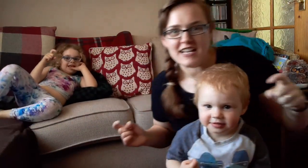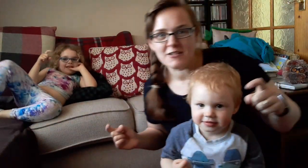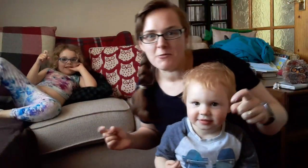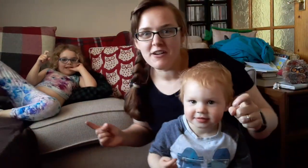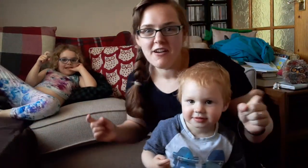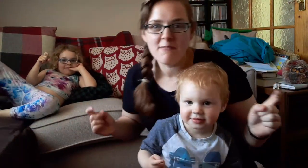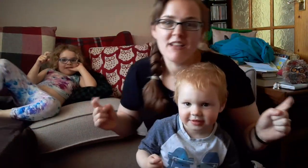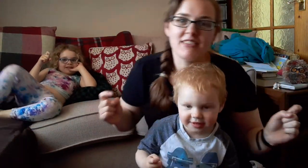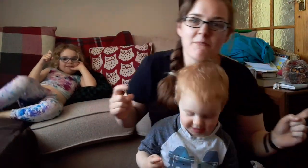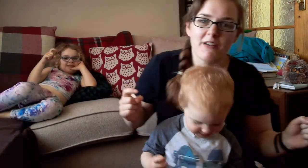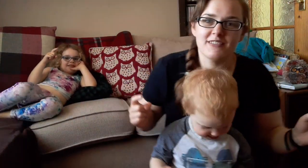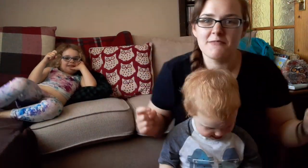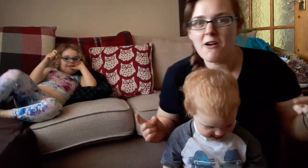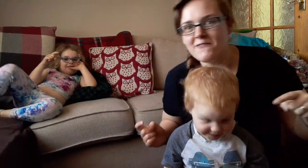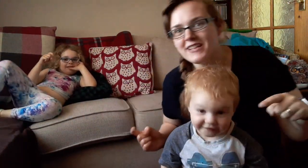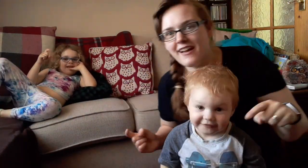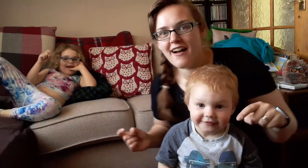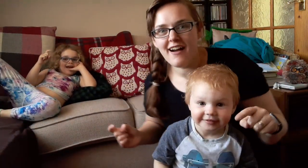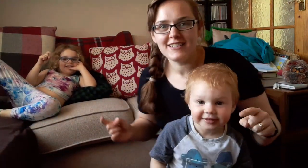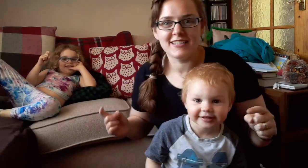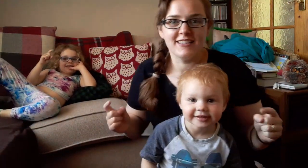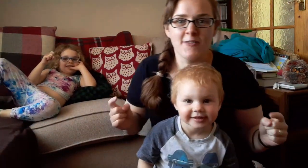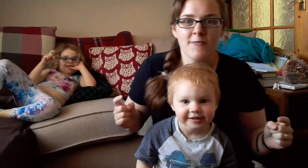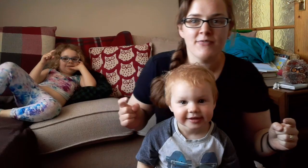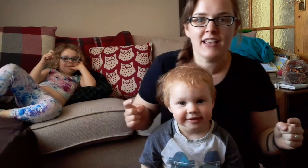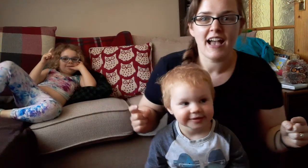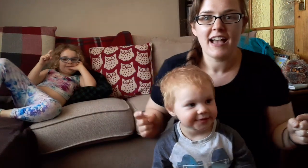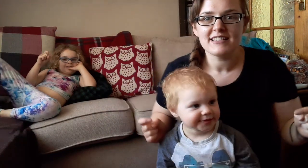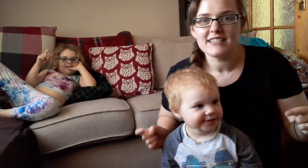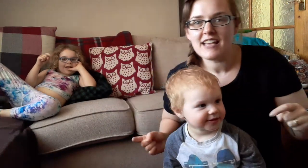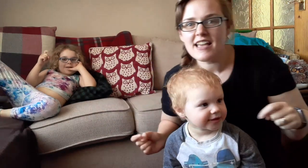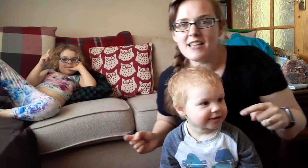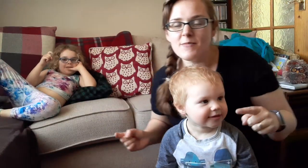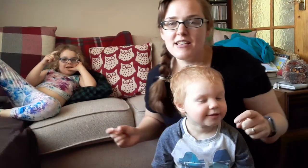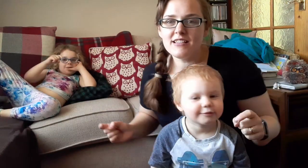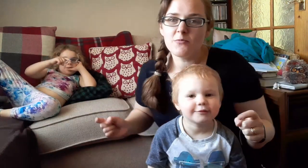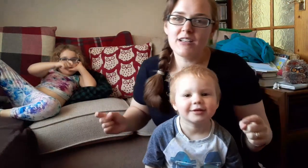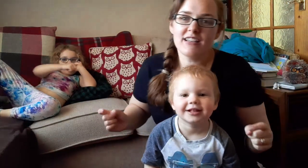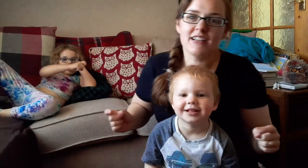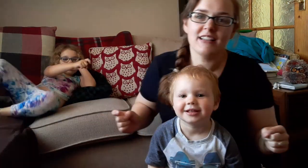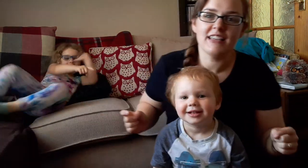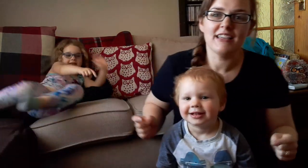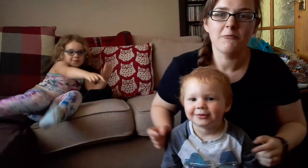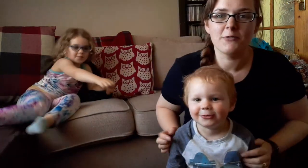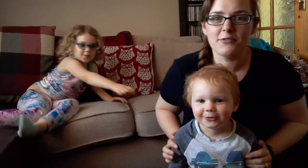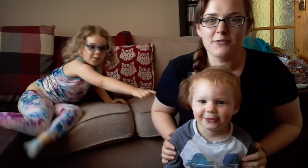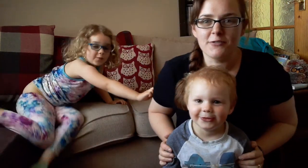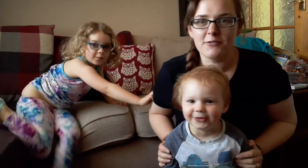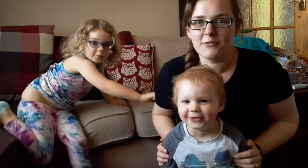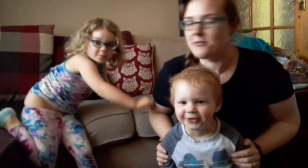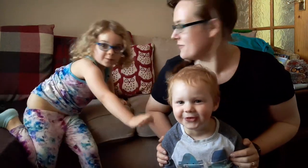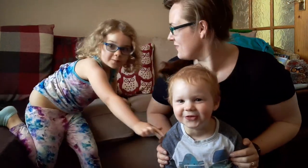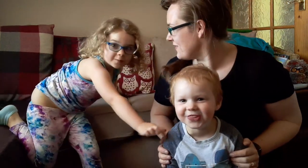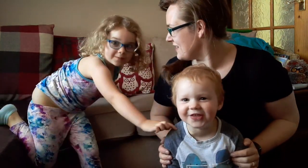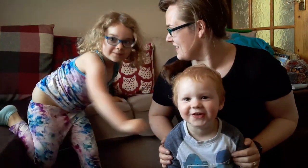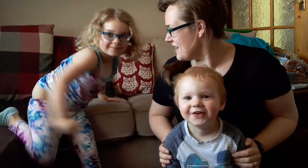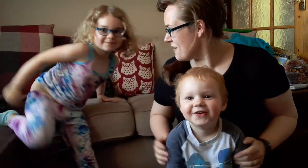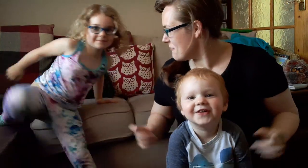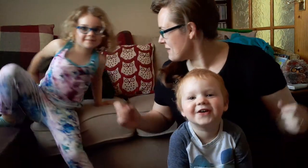a worm at the bottom of the garden, and his name is Wiggly Woo. Wig,